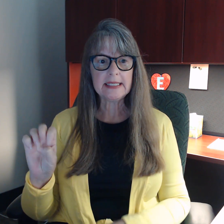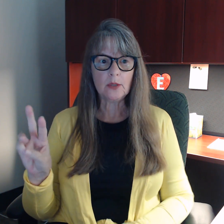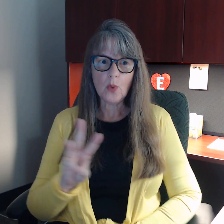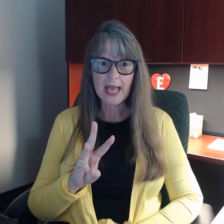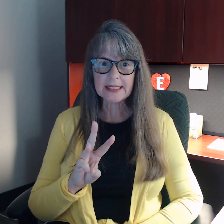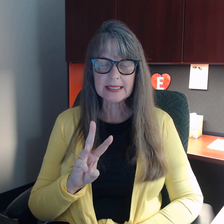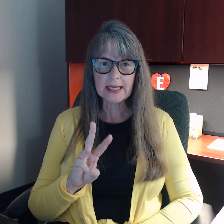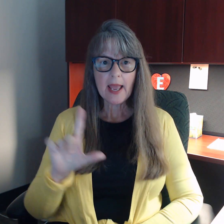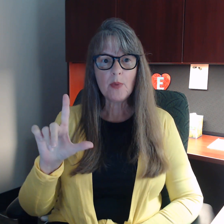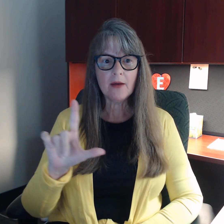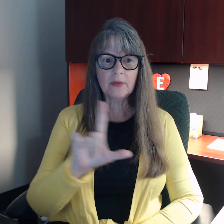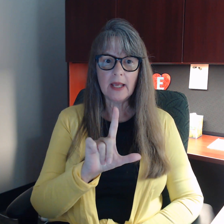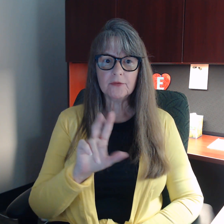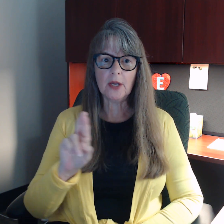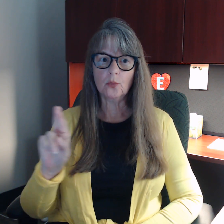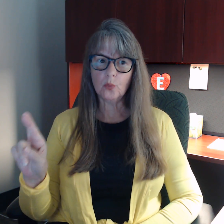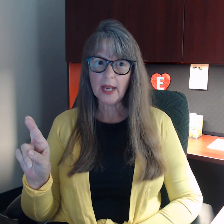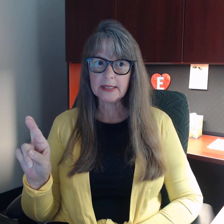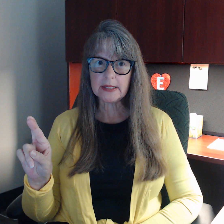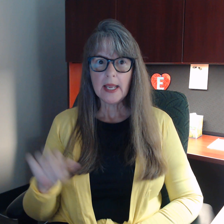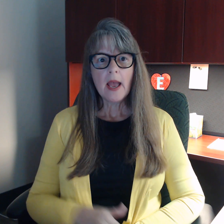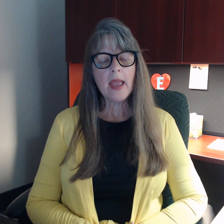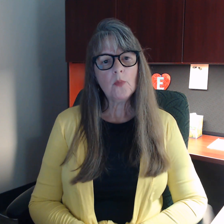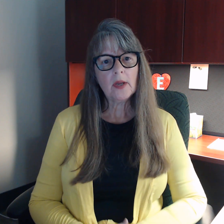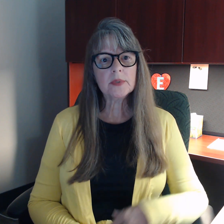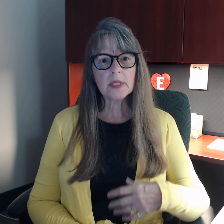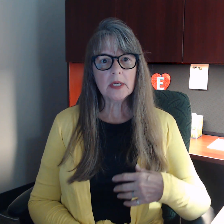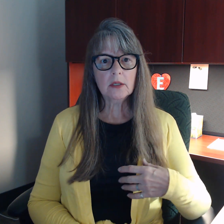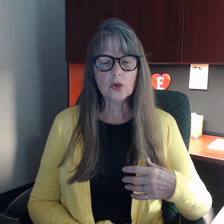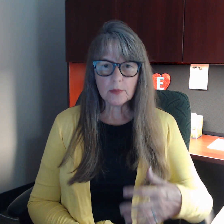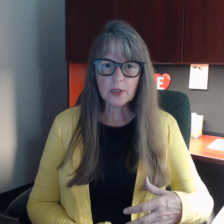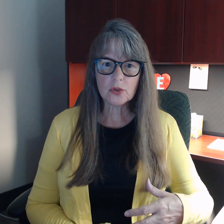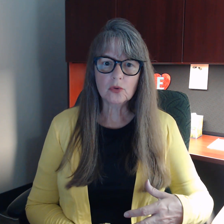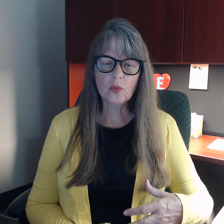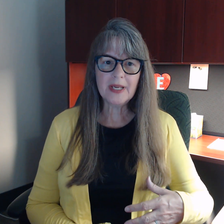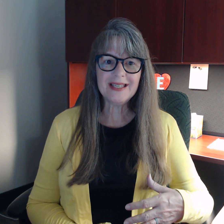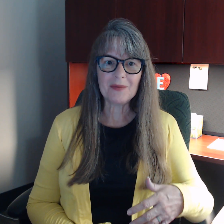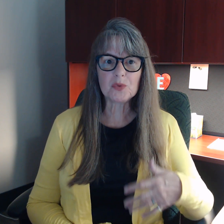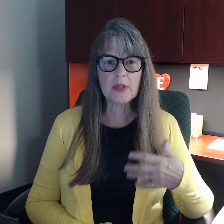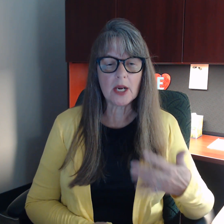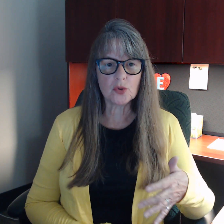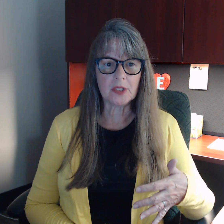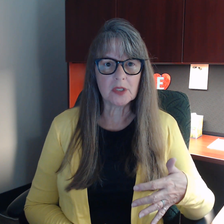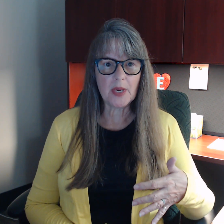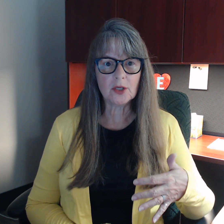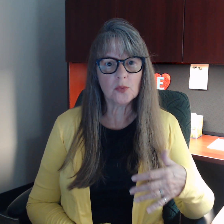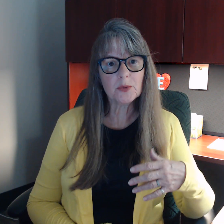and west, and we have left and right. And when I was in interpreting school, that was one of the exercises that we had to do, is we had